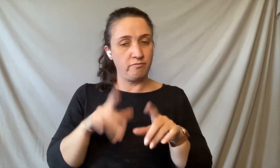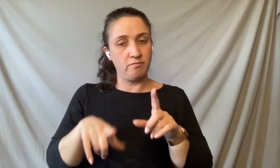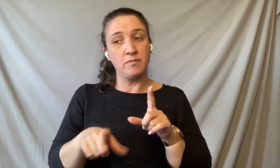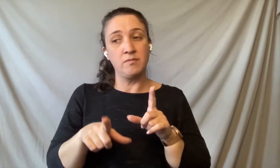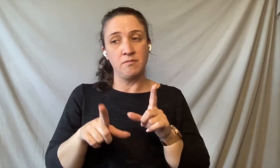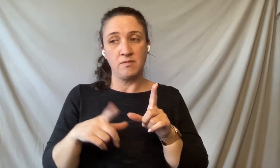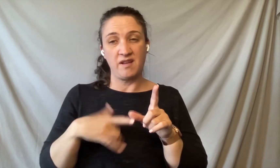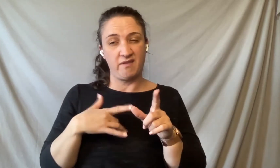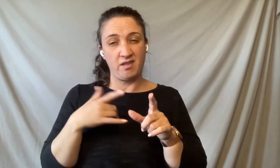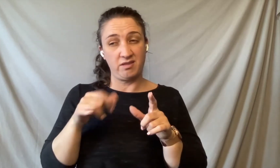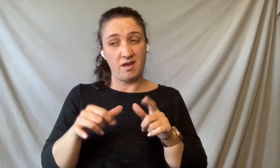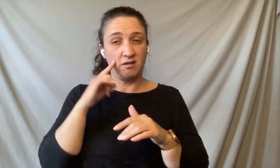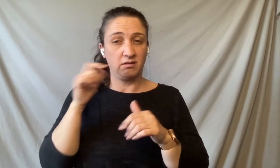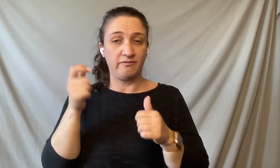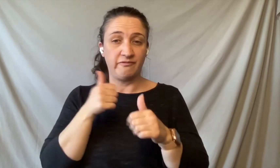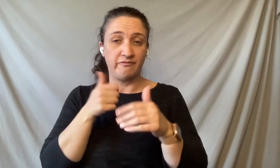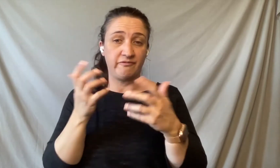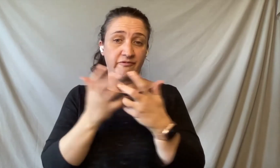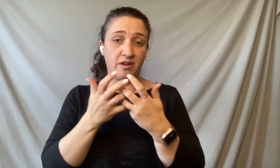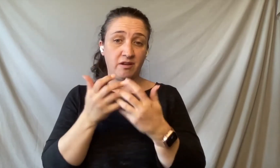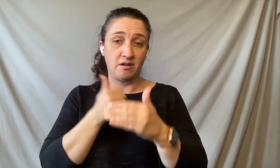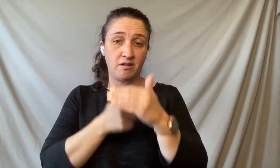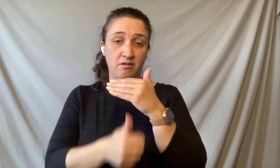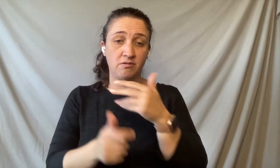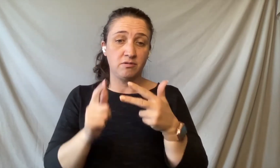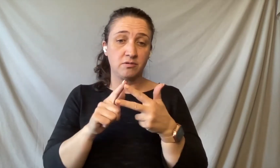either one would be fine.